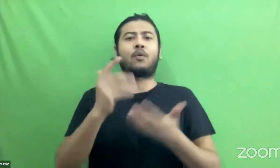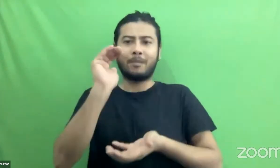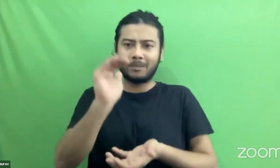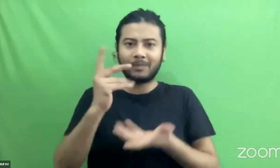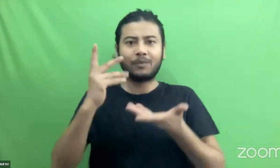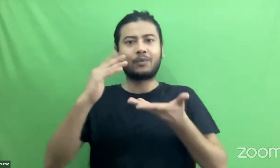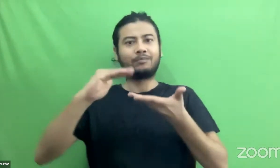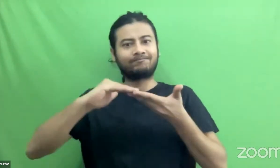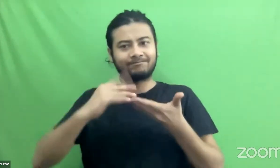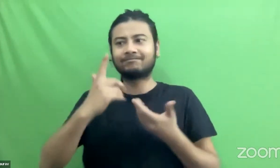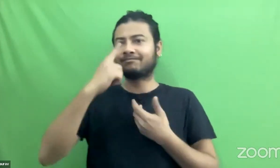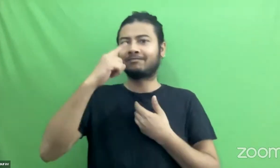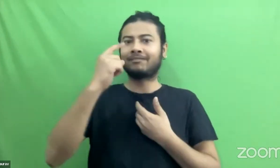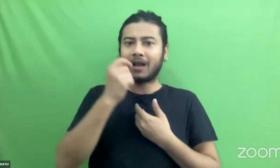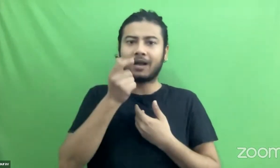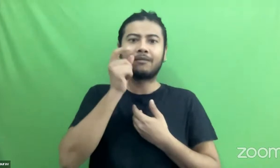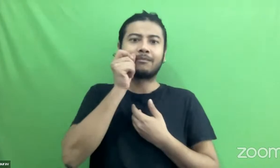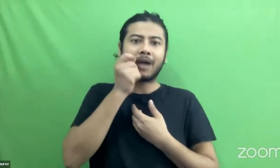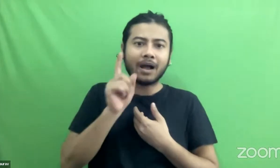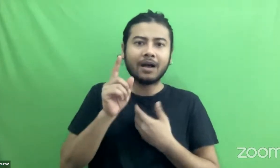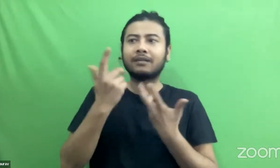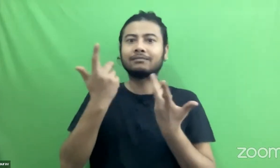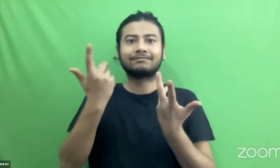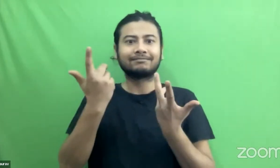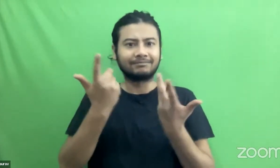then everybody around us will automatically be happy.